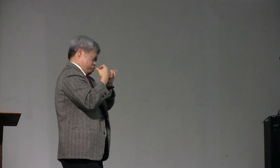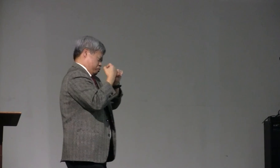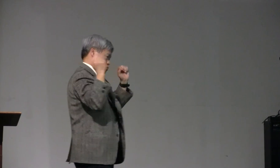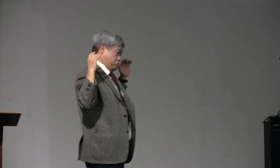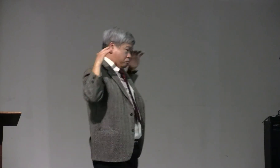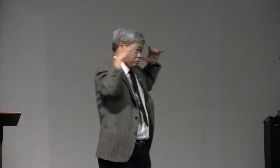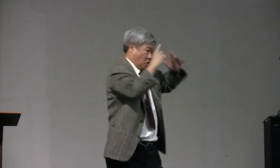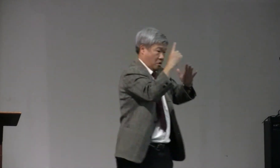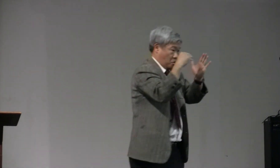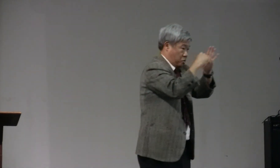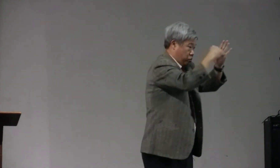deserves praise.